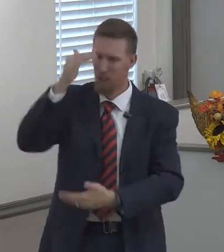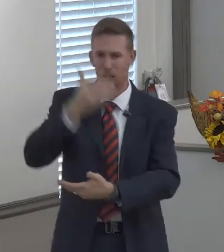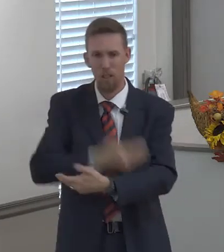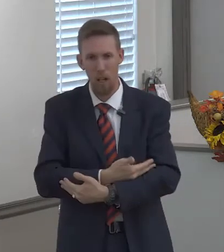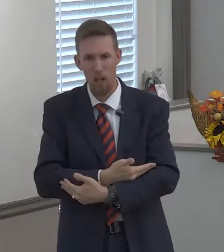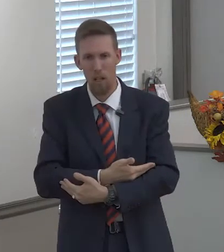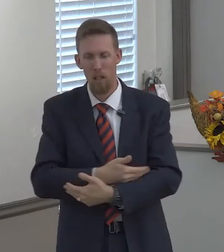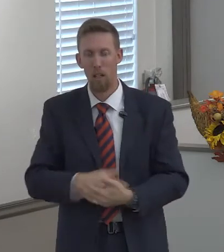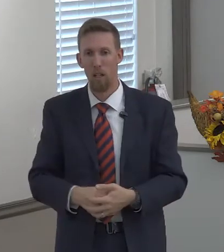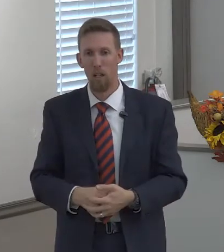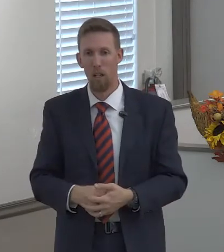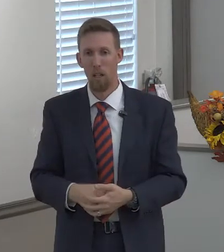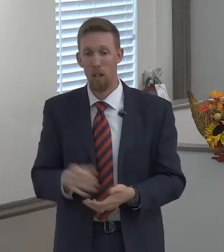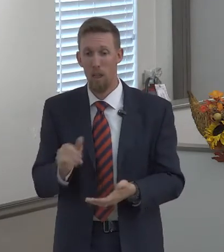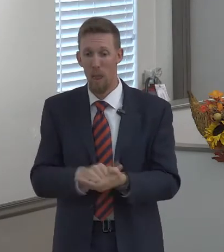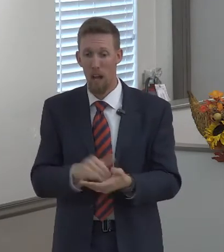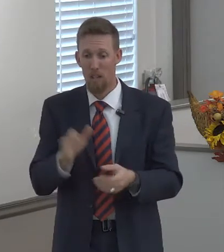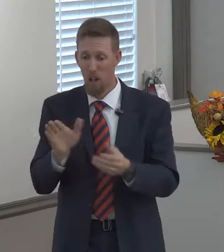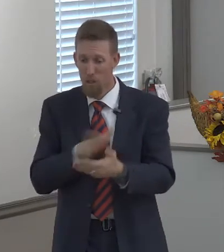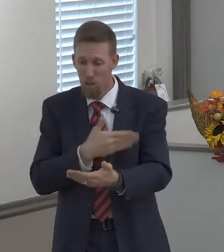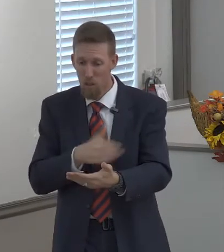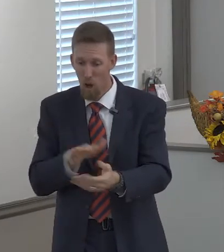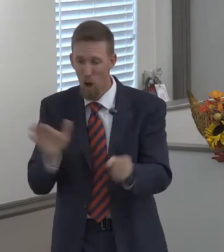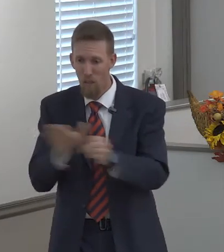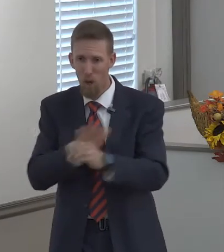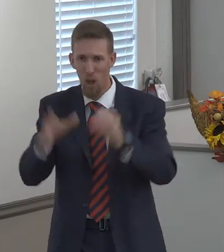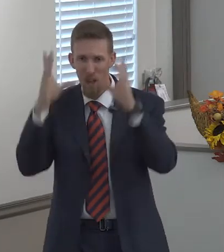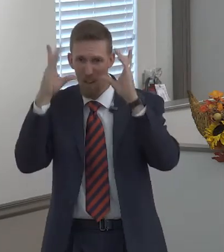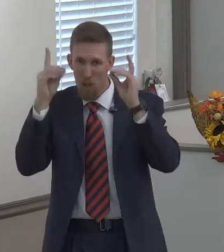songs that the lyrics made sense.